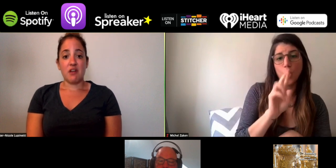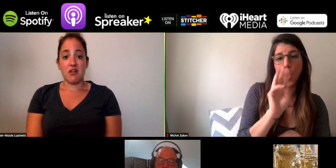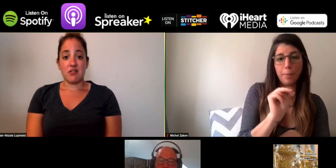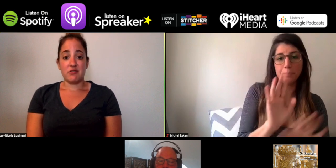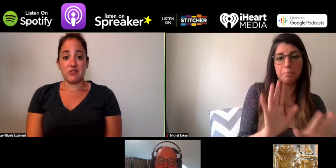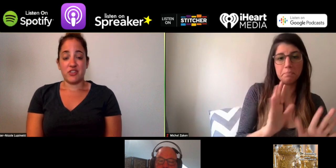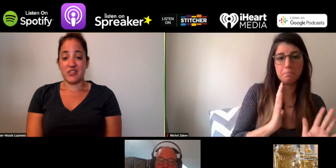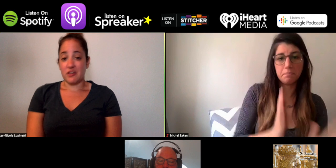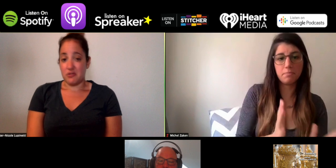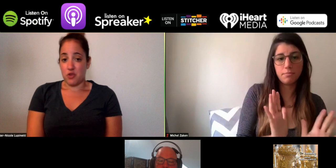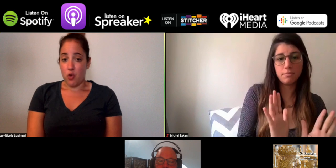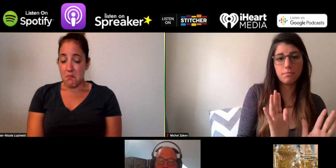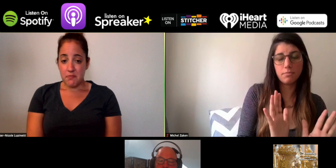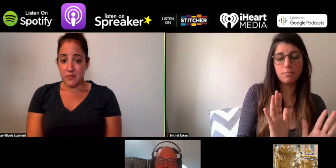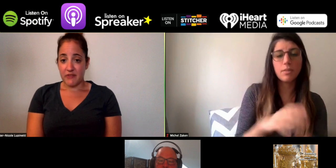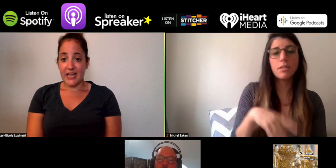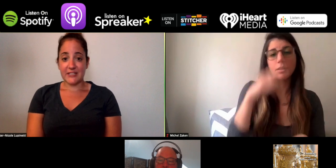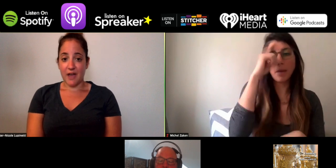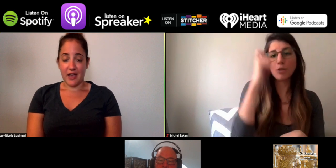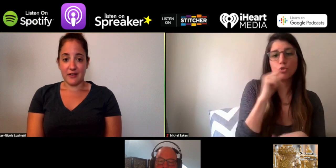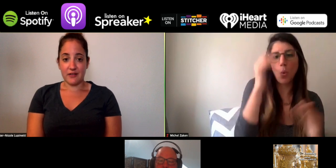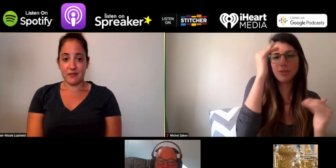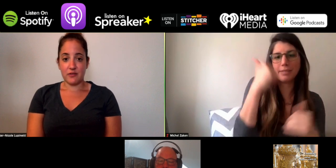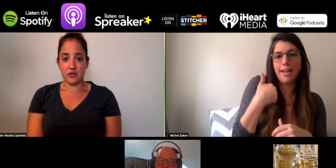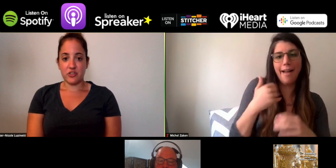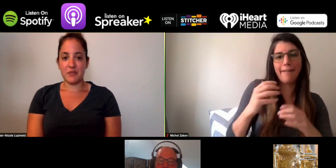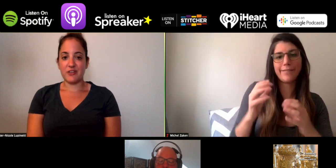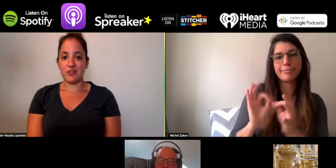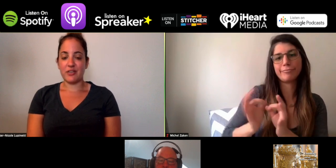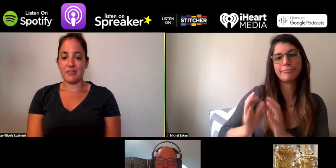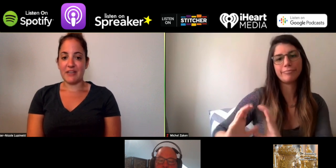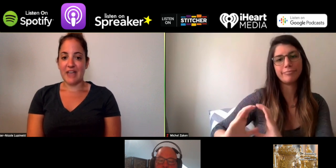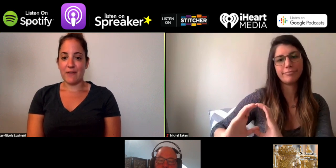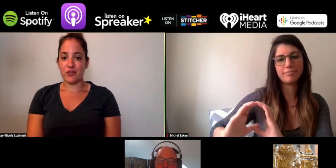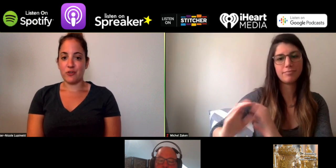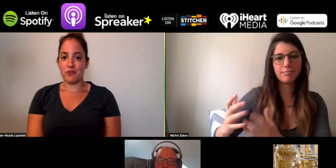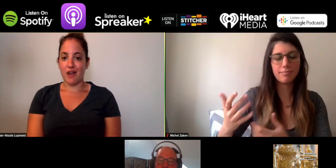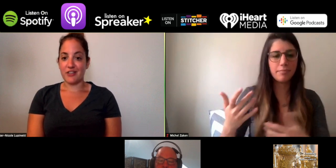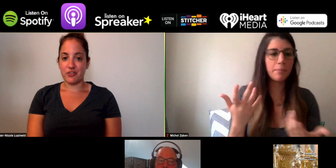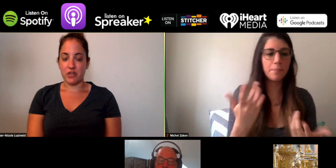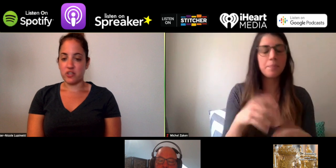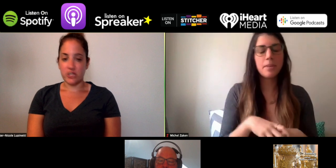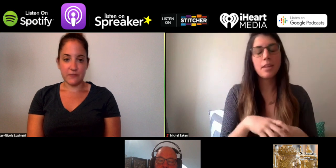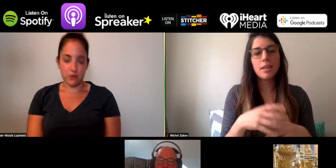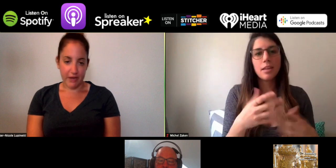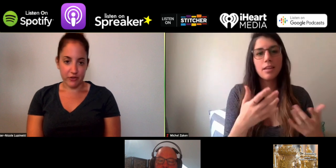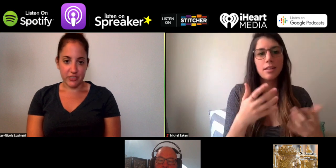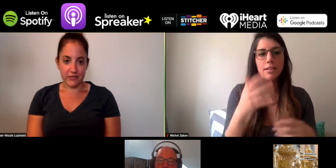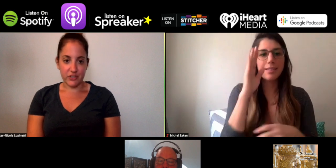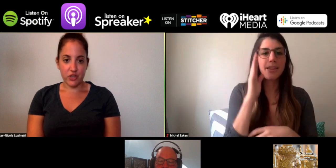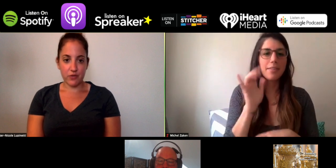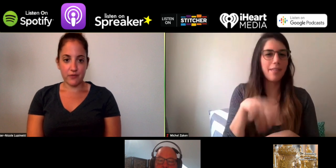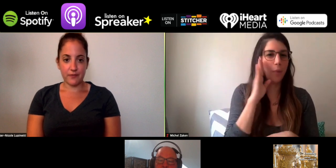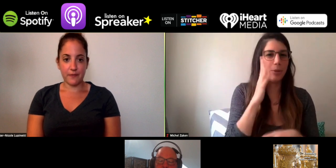captions are just the norm, and that's fine. Just because you don't expect to have an interpreter on screen just for a regular